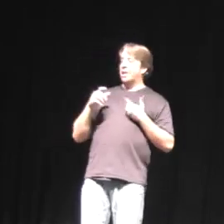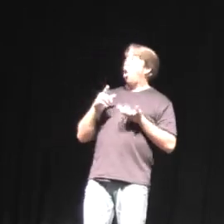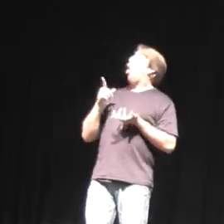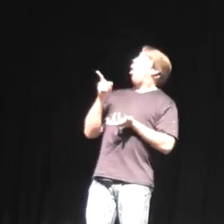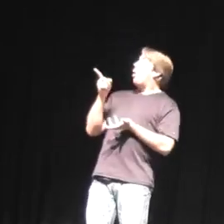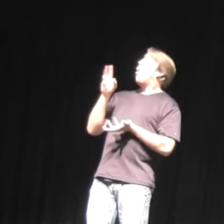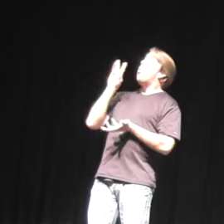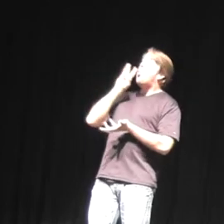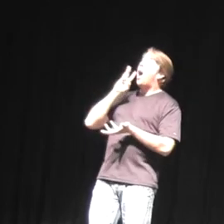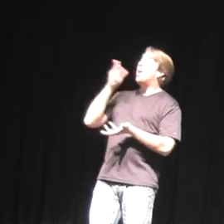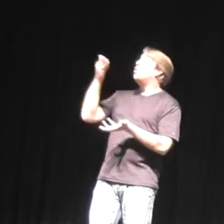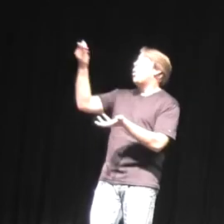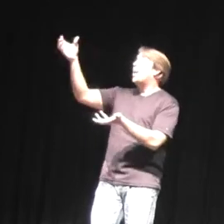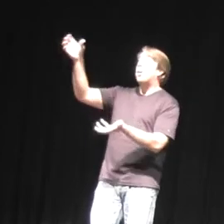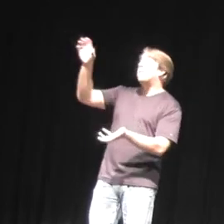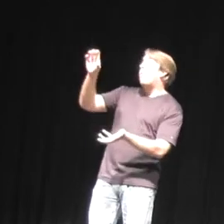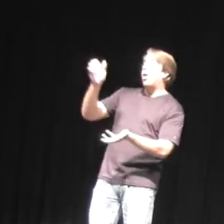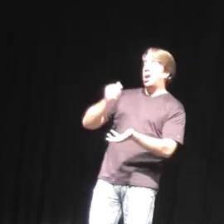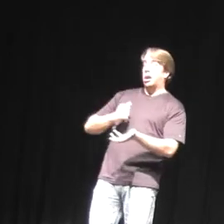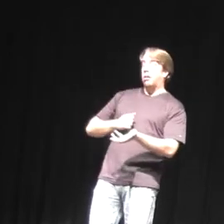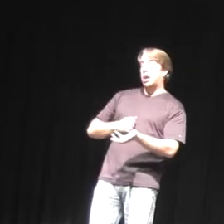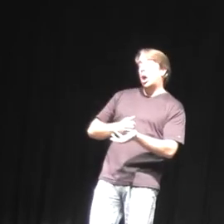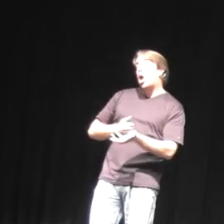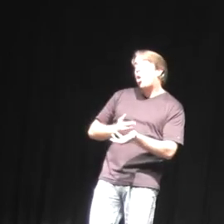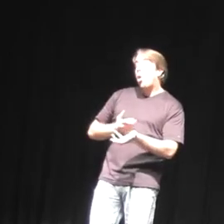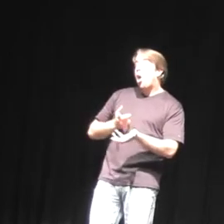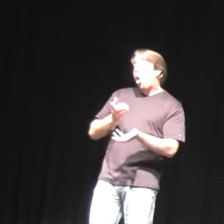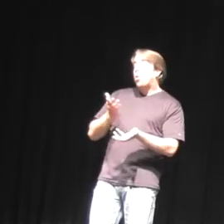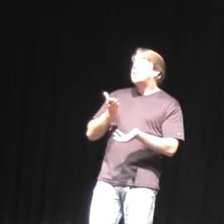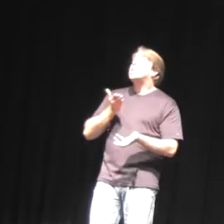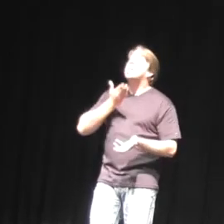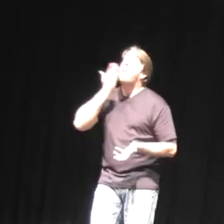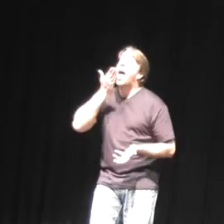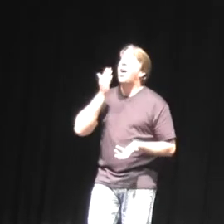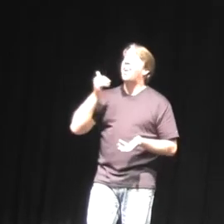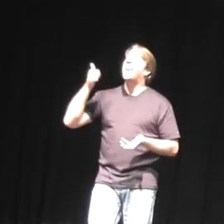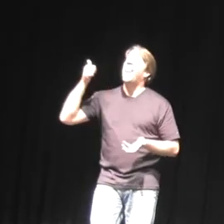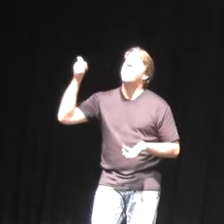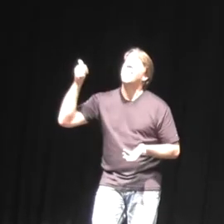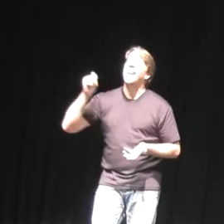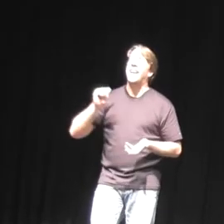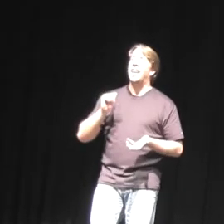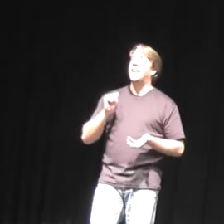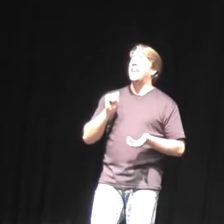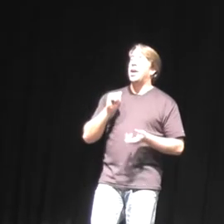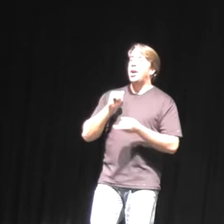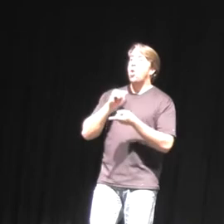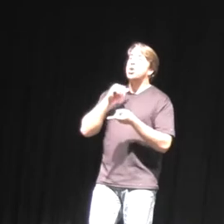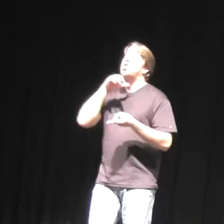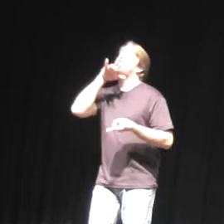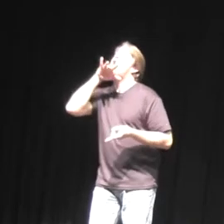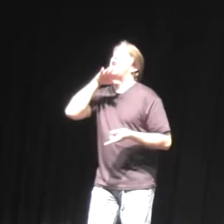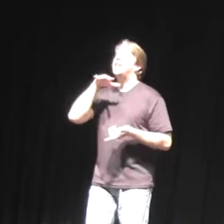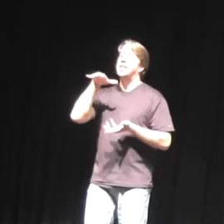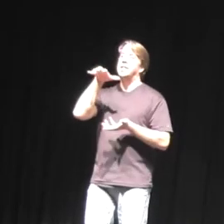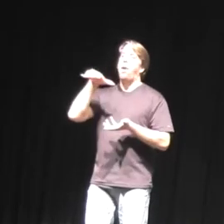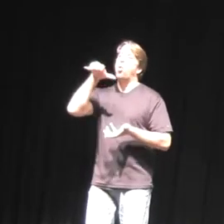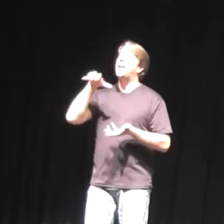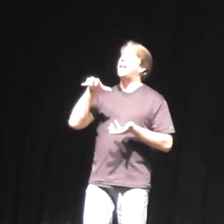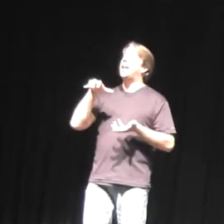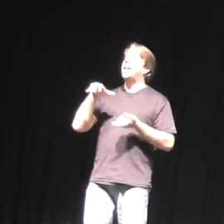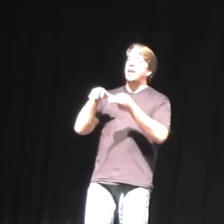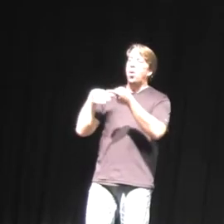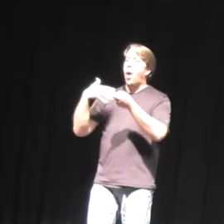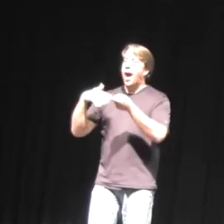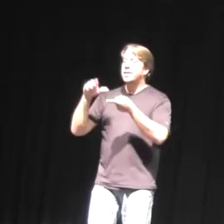oh yeah, pour it, oh yeah. Oh, smells lovely. Oh yeah, the dirt, it's dirty on this. Tannins are